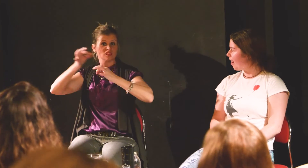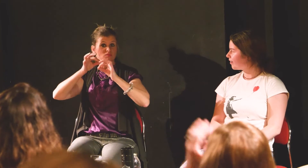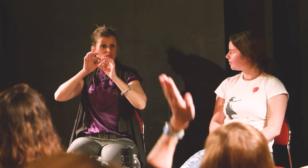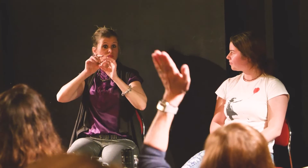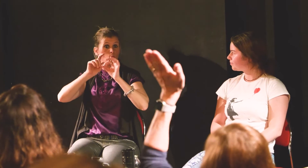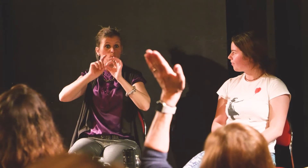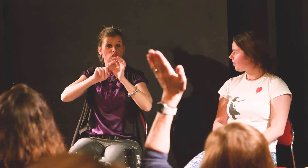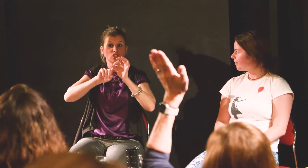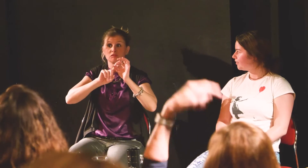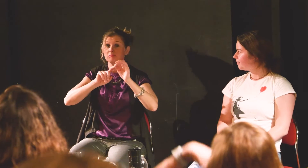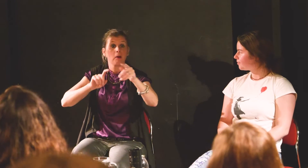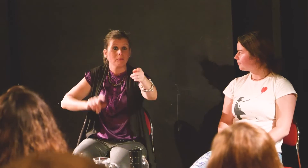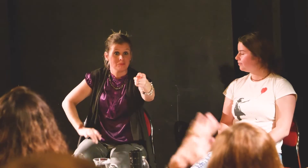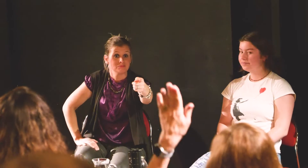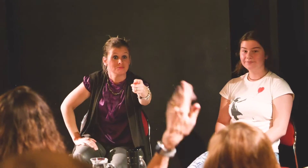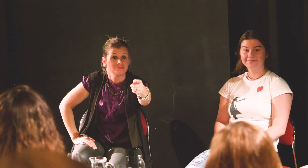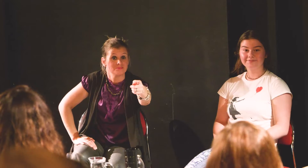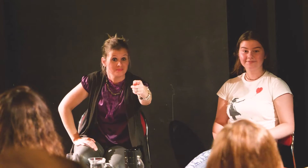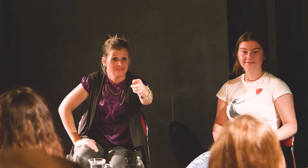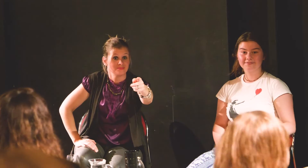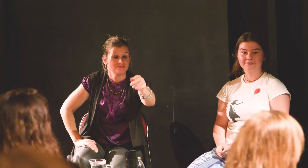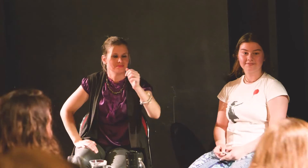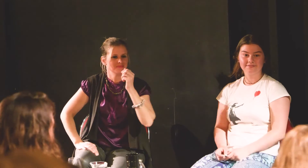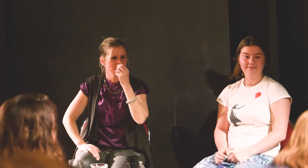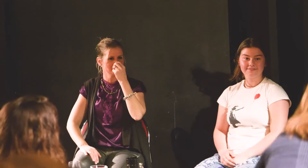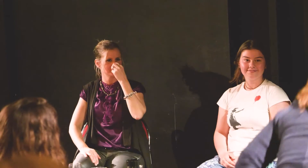So you're welcome to ask any questions. Yes.